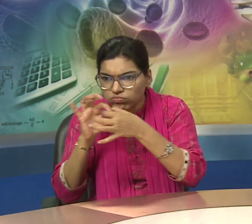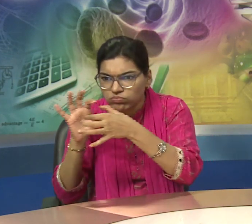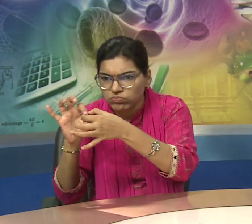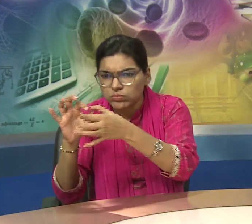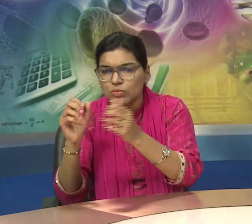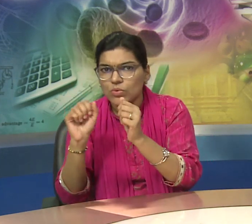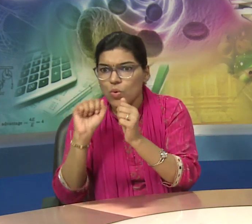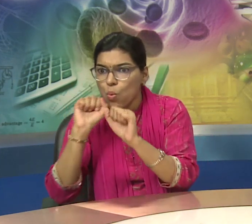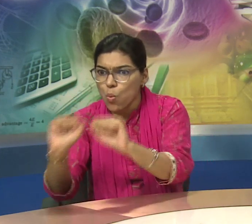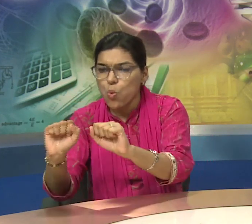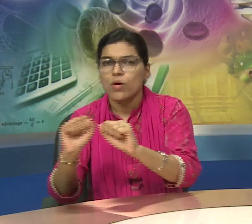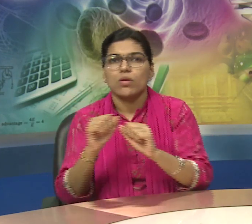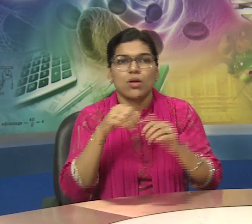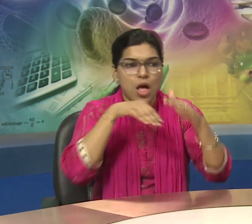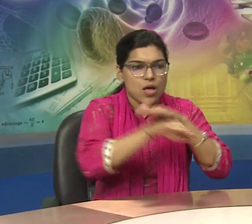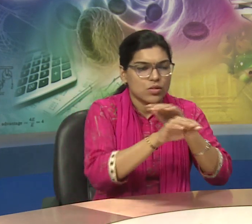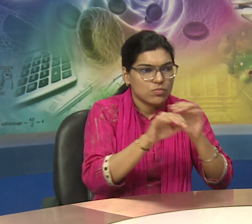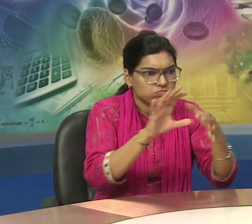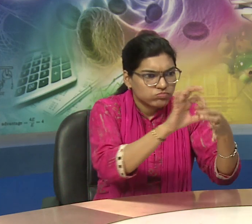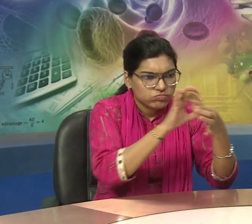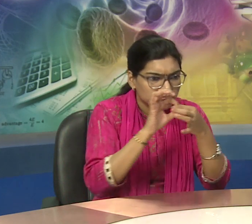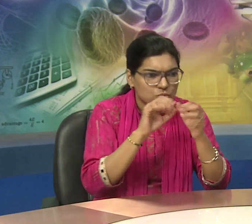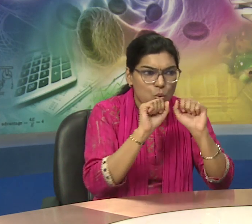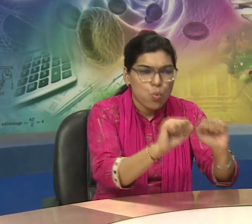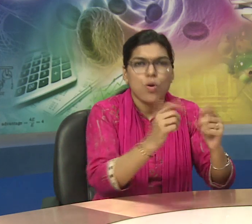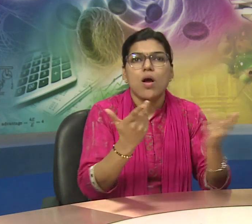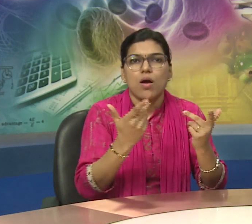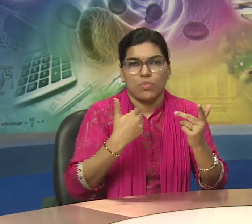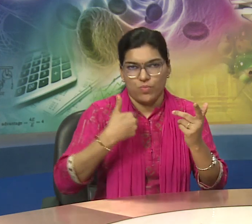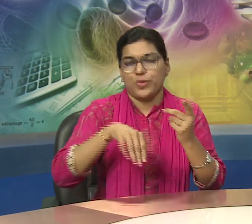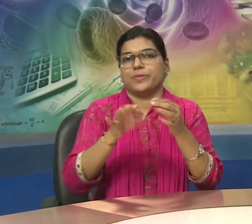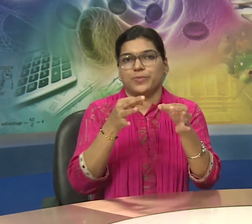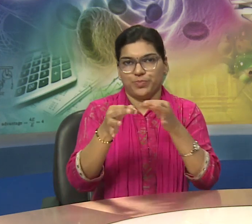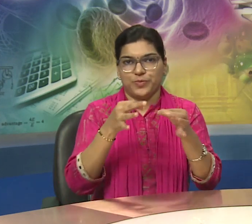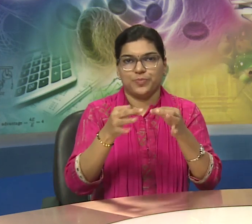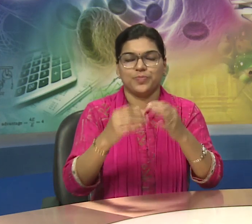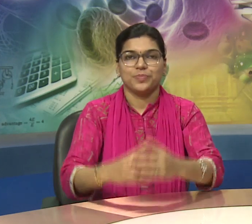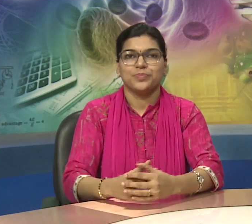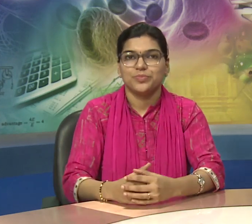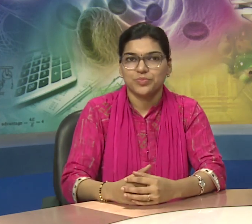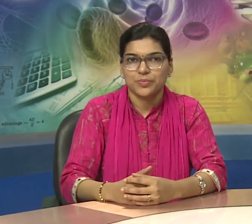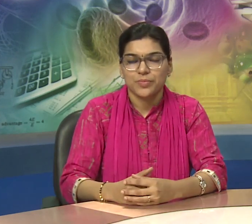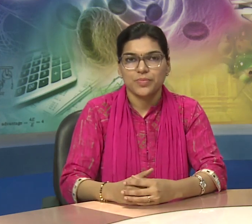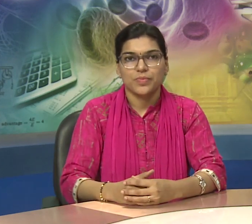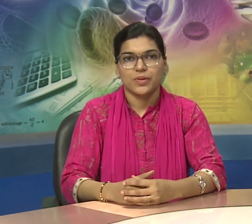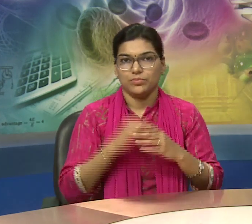These are all the processes involved which we will be discussing later on.